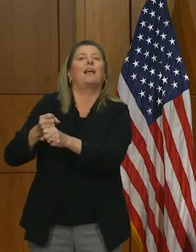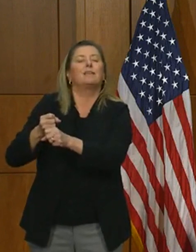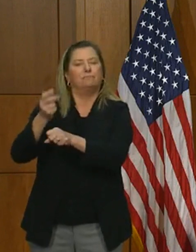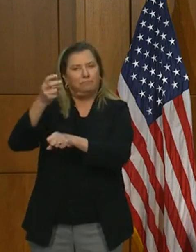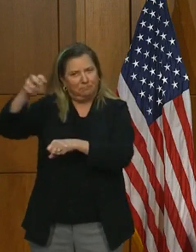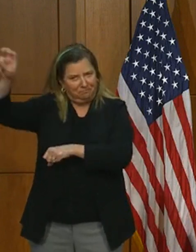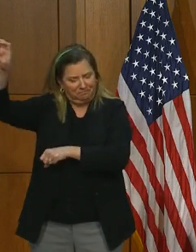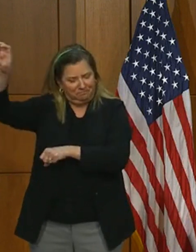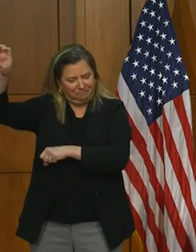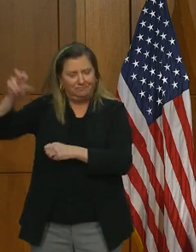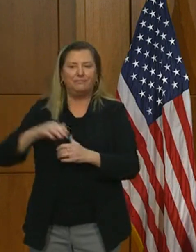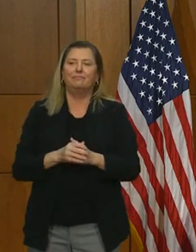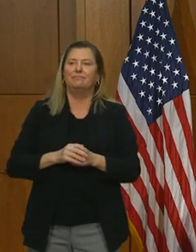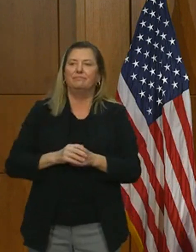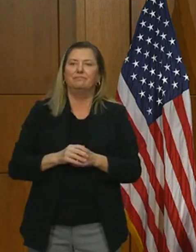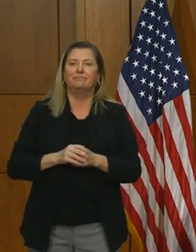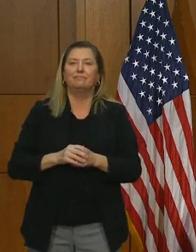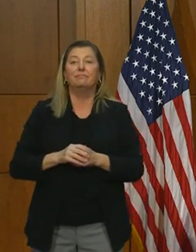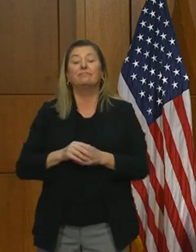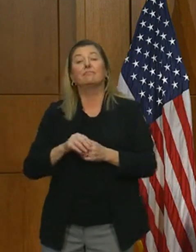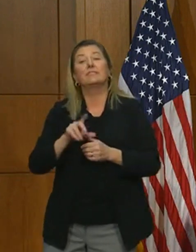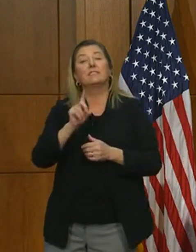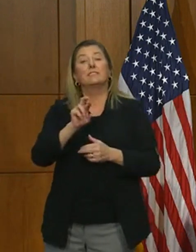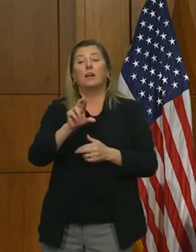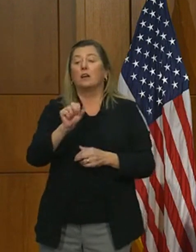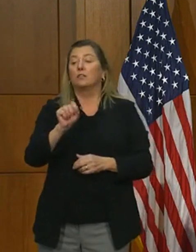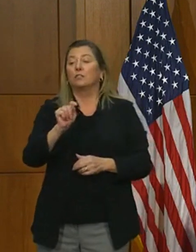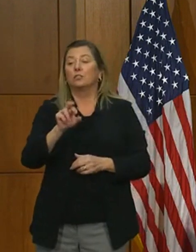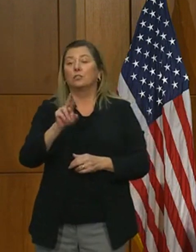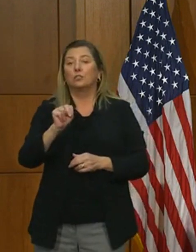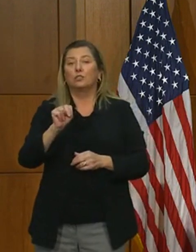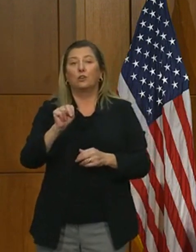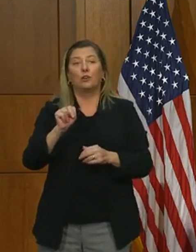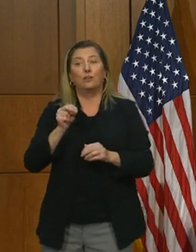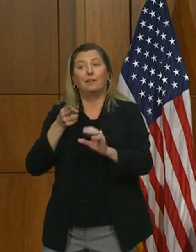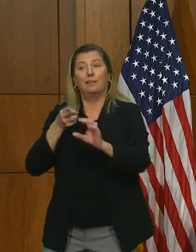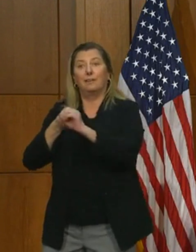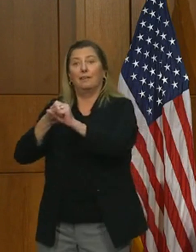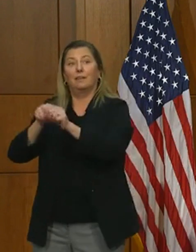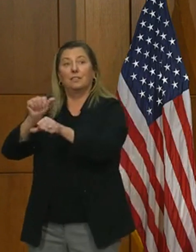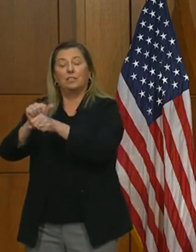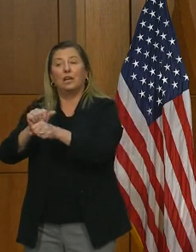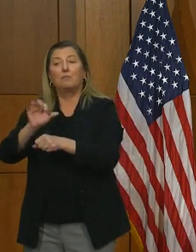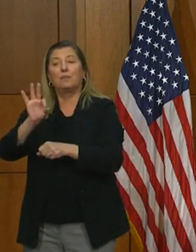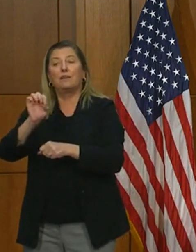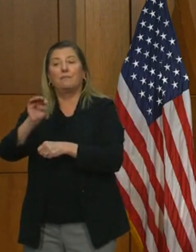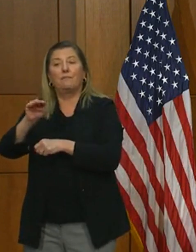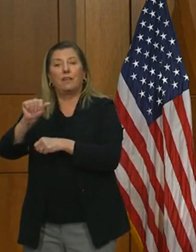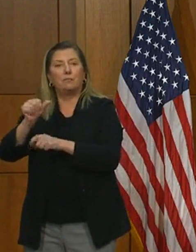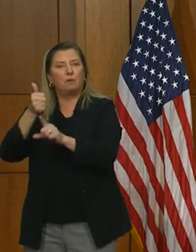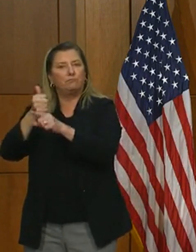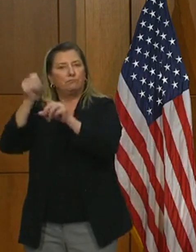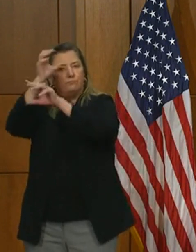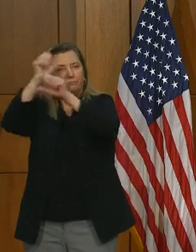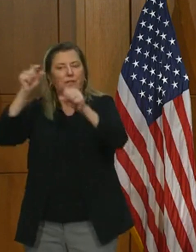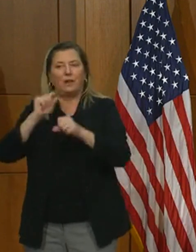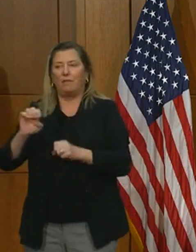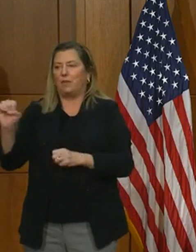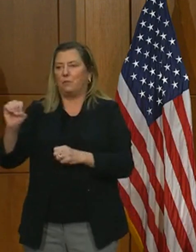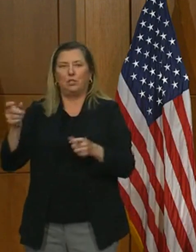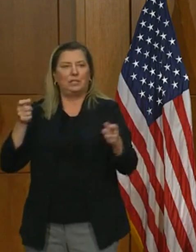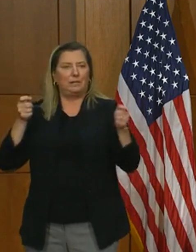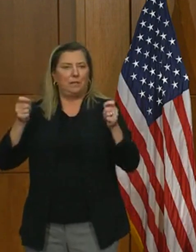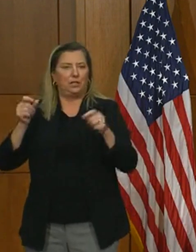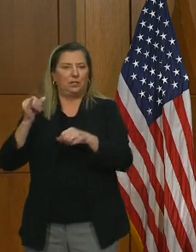on. Dr. Stern is taking a position with FEMA as superintendent of the Emergency